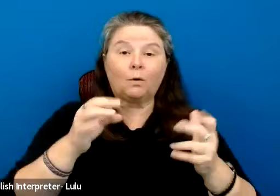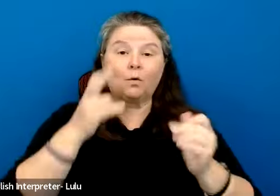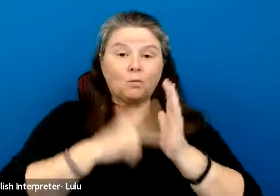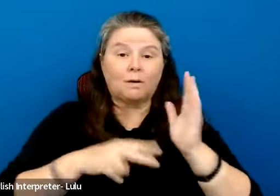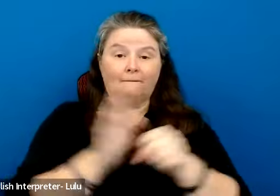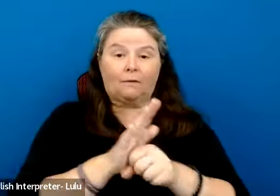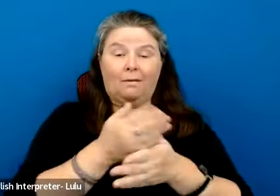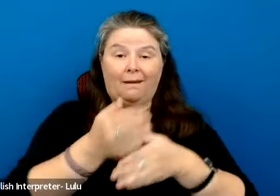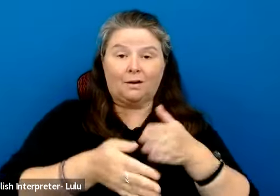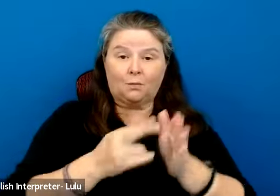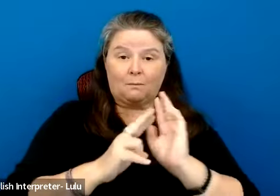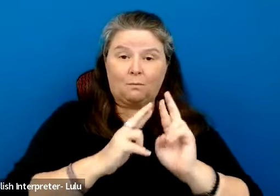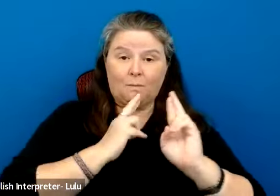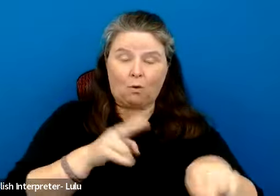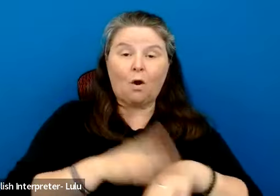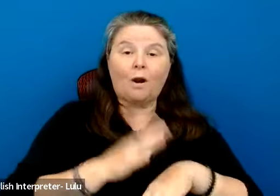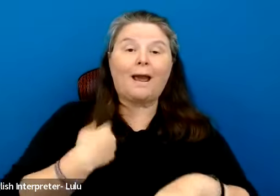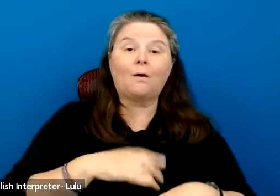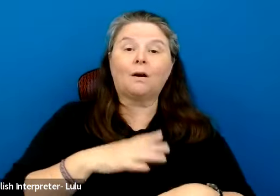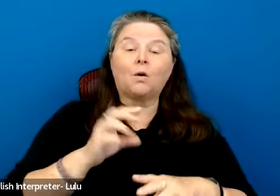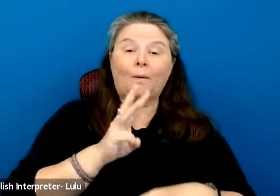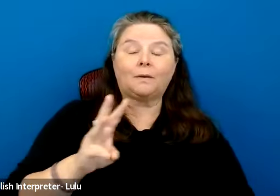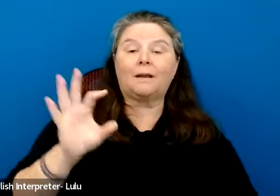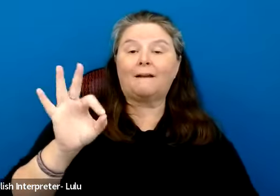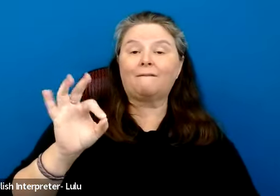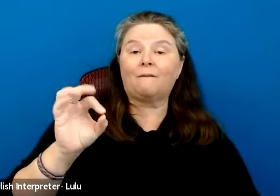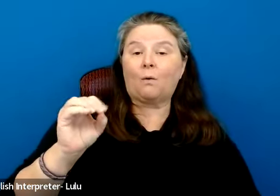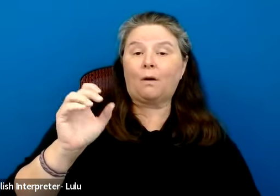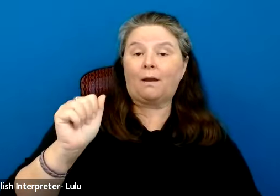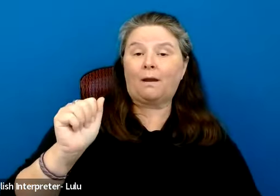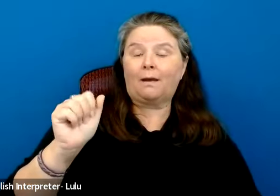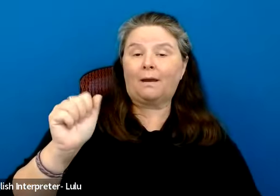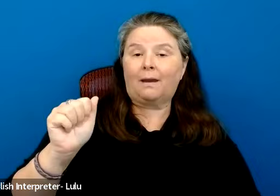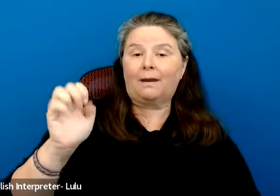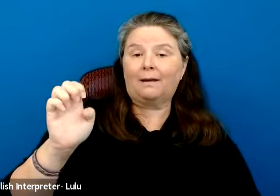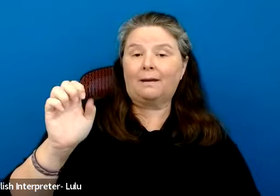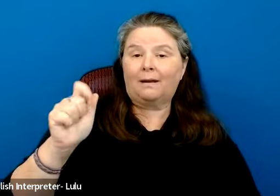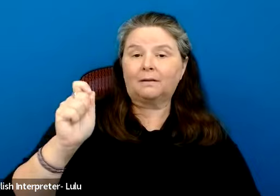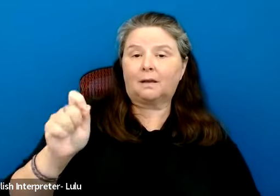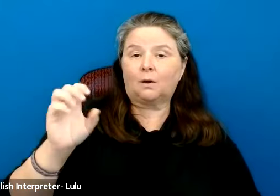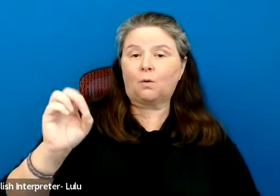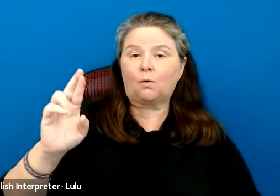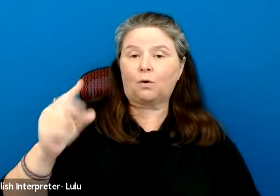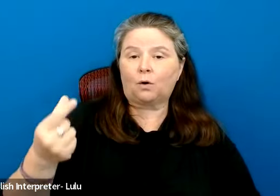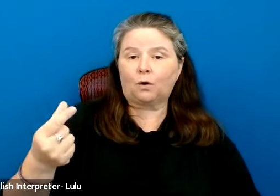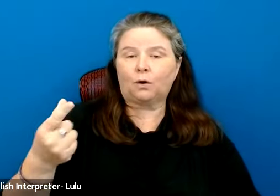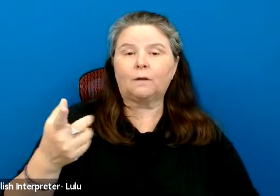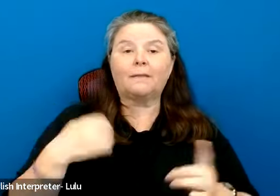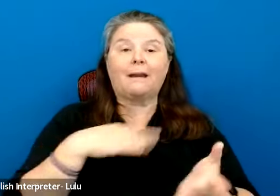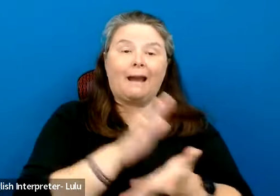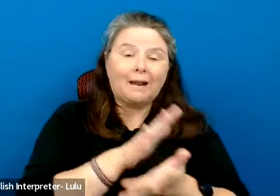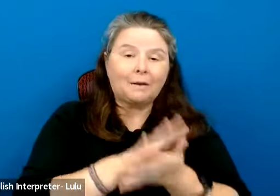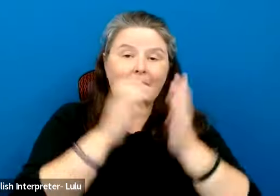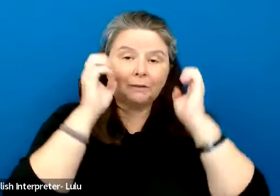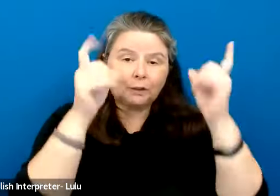report, it's located on our website, FoAEA.org. But just to highlight, the different buckets. The academic educational